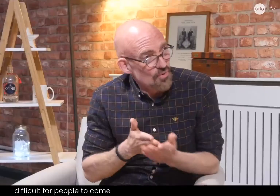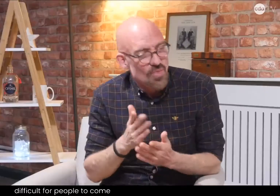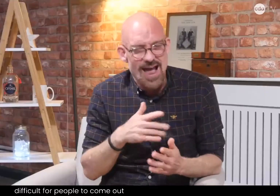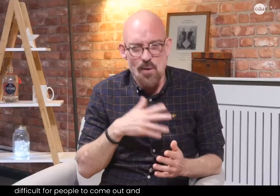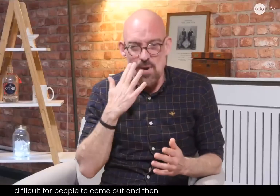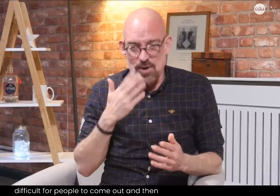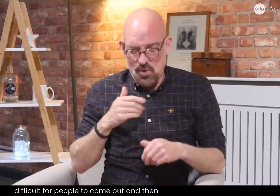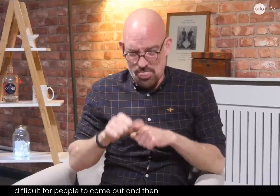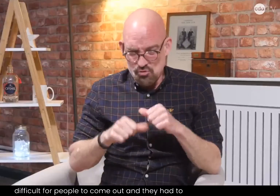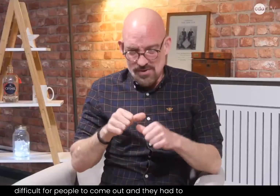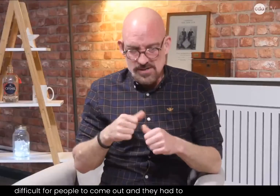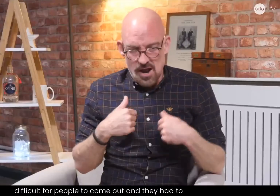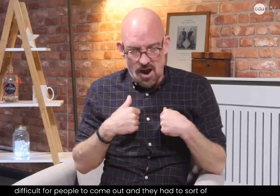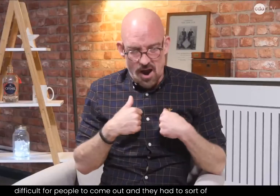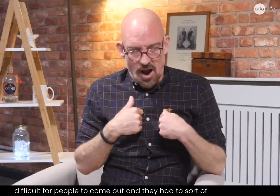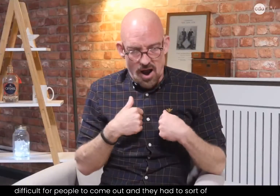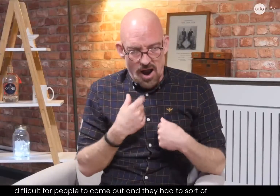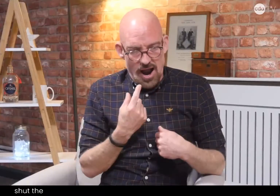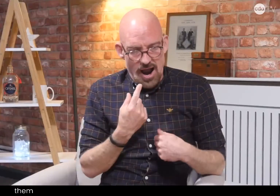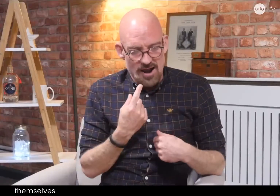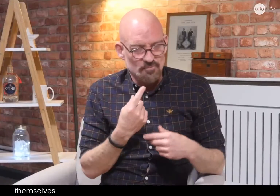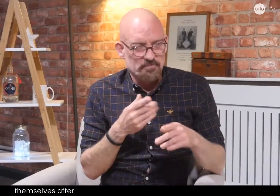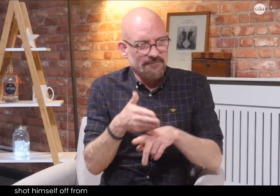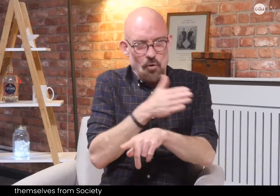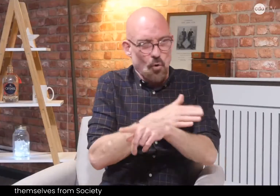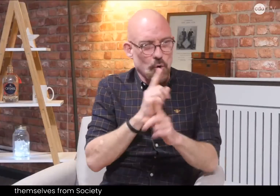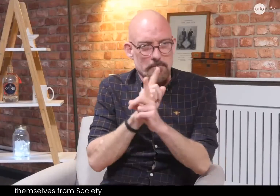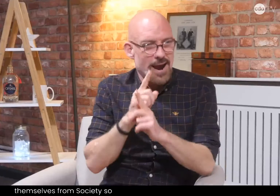of shut themselves off from society. So